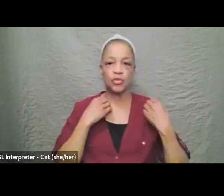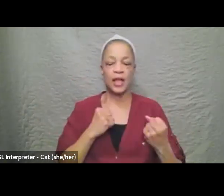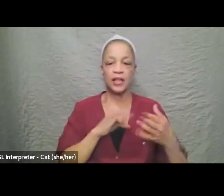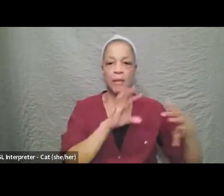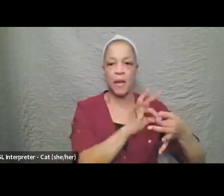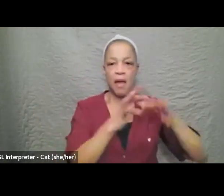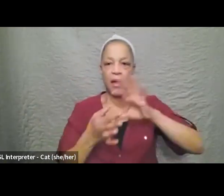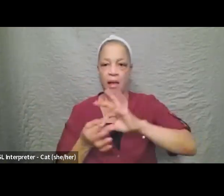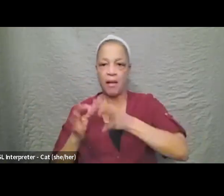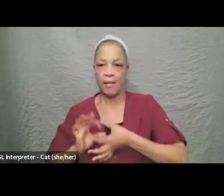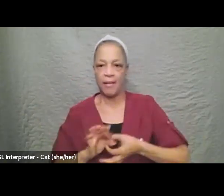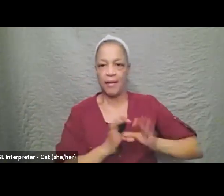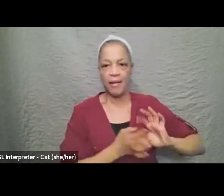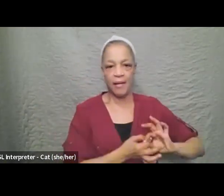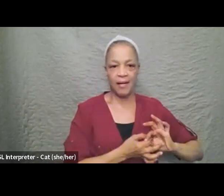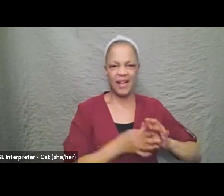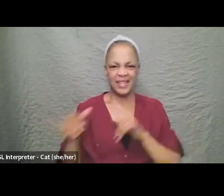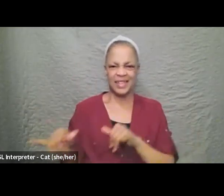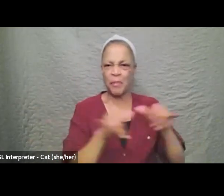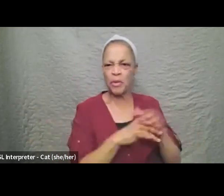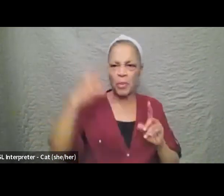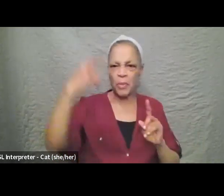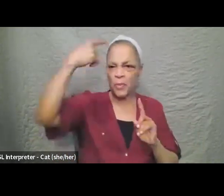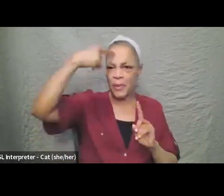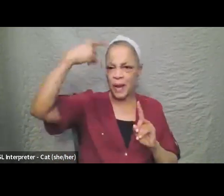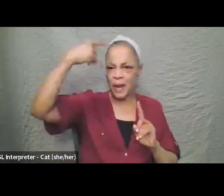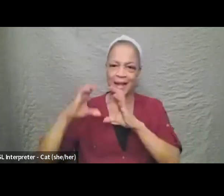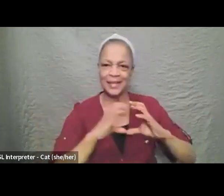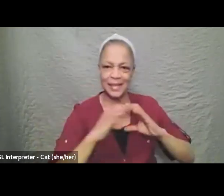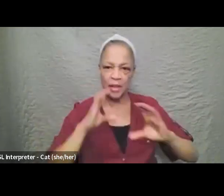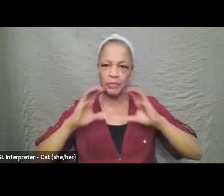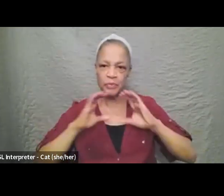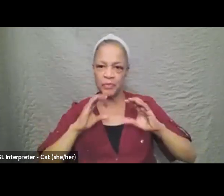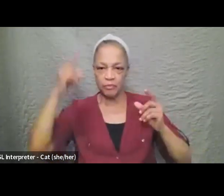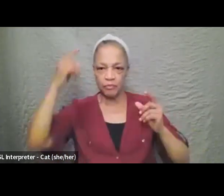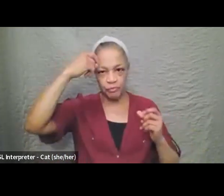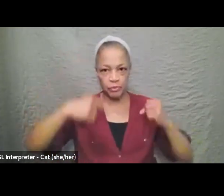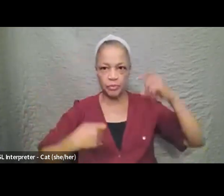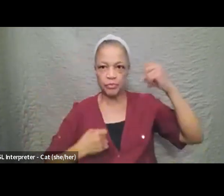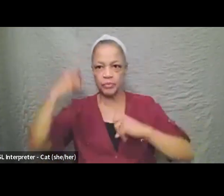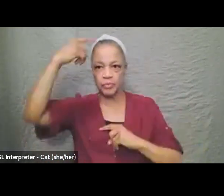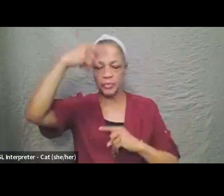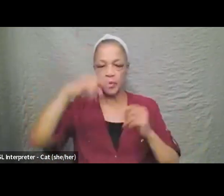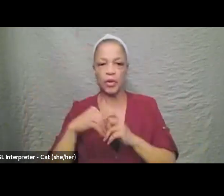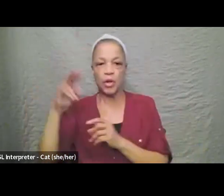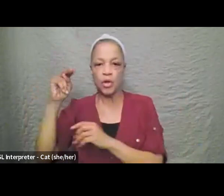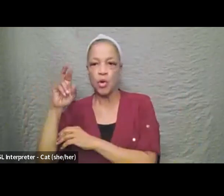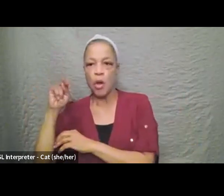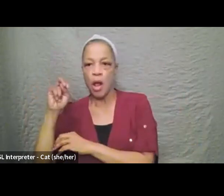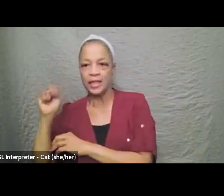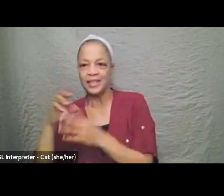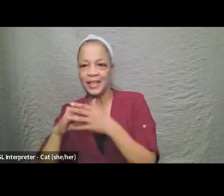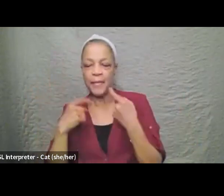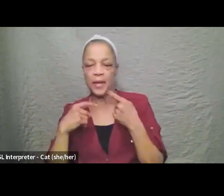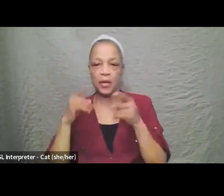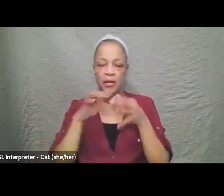very similar to how the brain and cellular communication exists between groups of neurons and larger